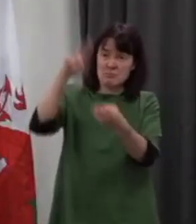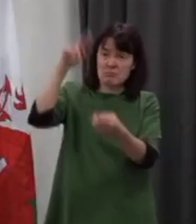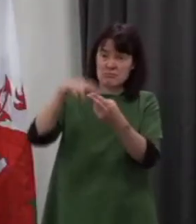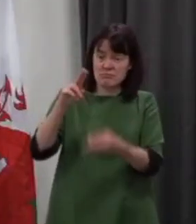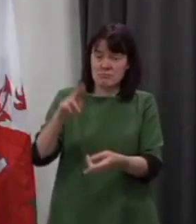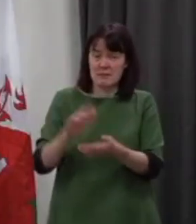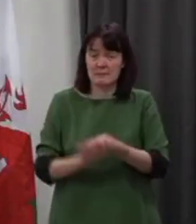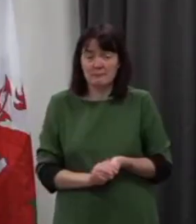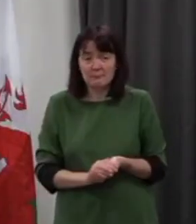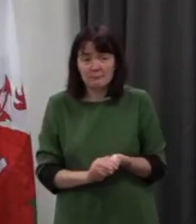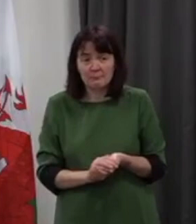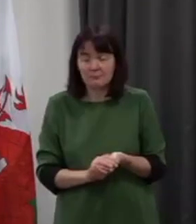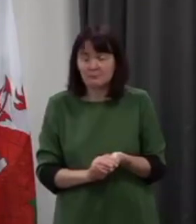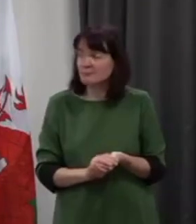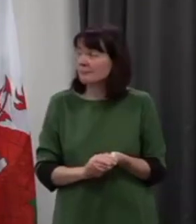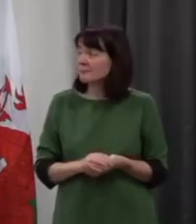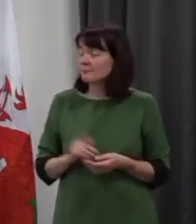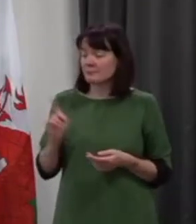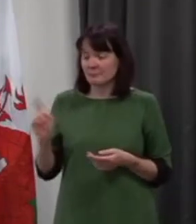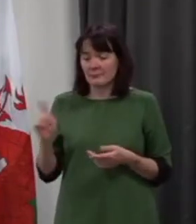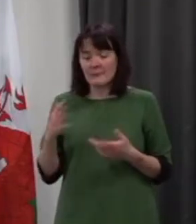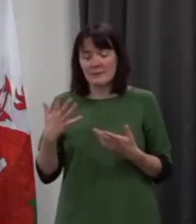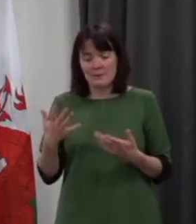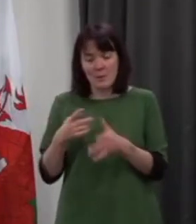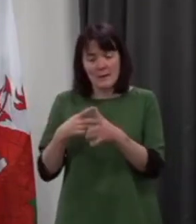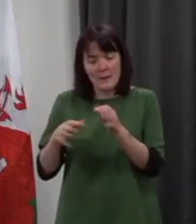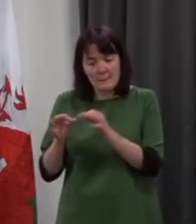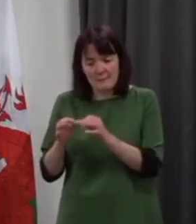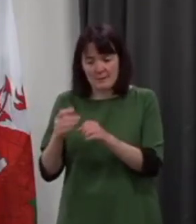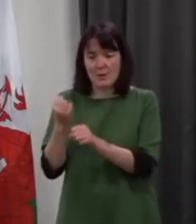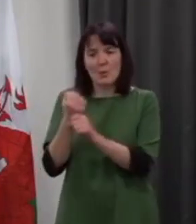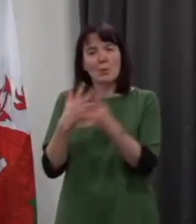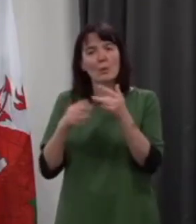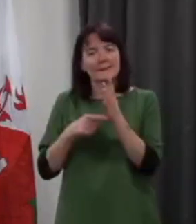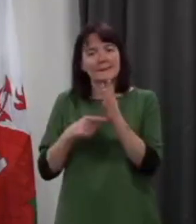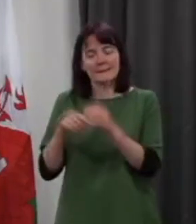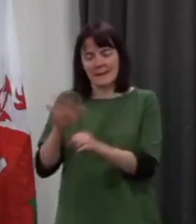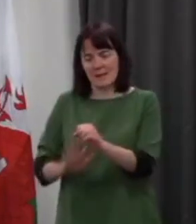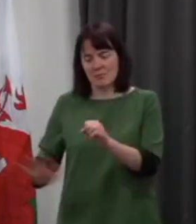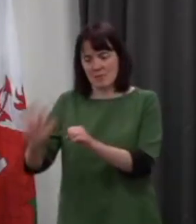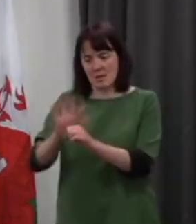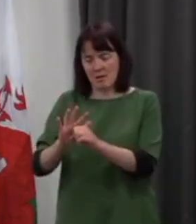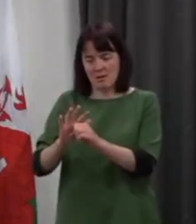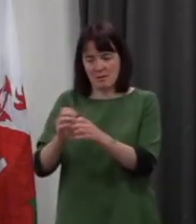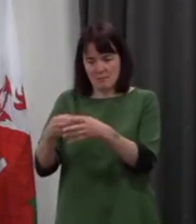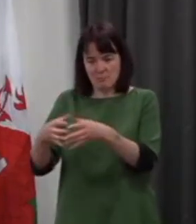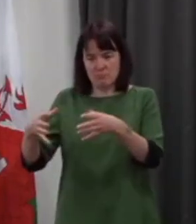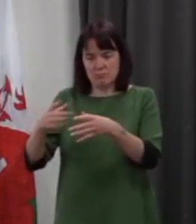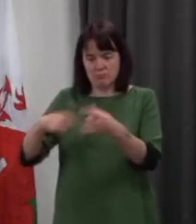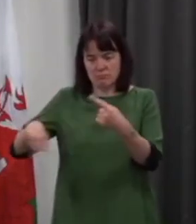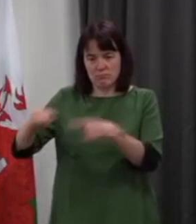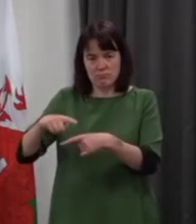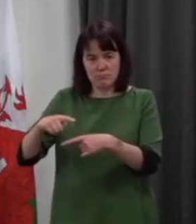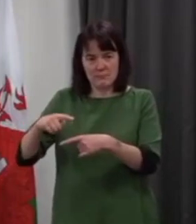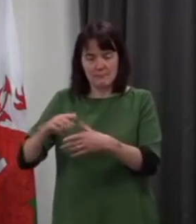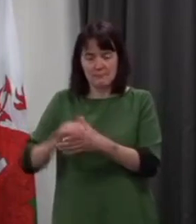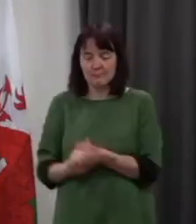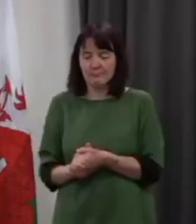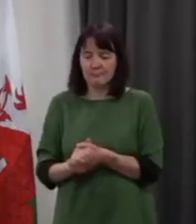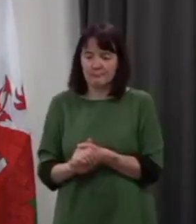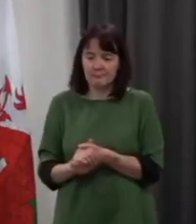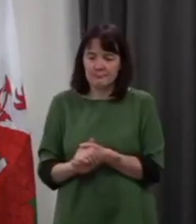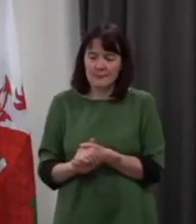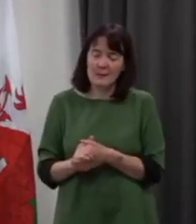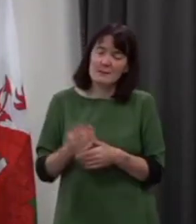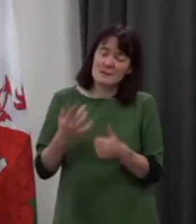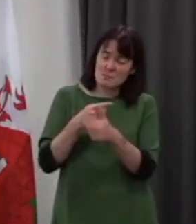in Iron Bevan, the Gwent area of Wales in particular? Now, the cluster in Gwent, as the First Minister set out yesterday, there are a number of